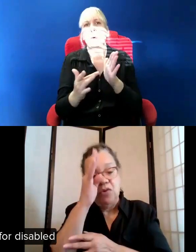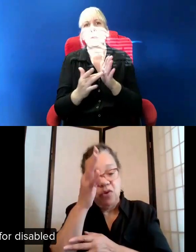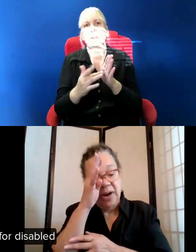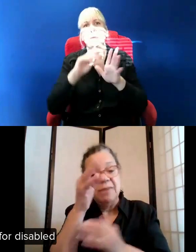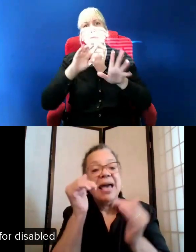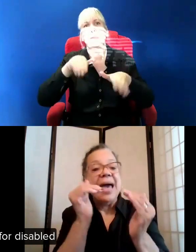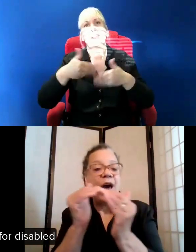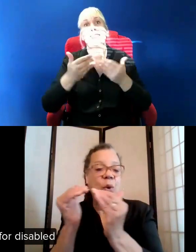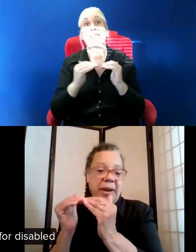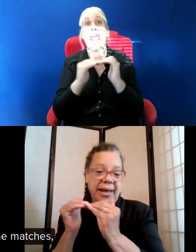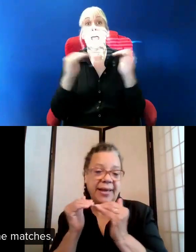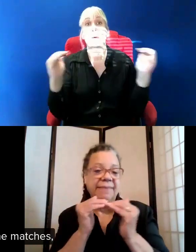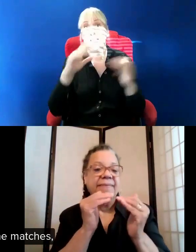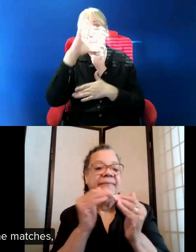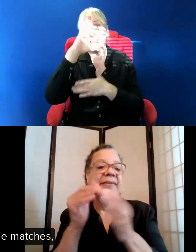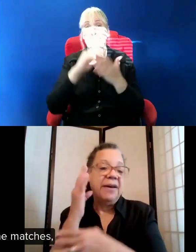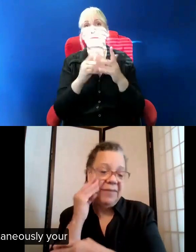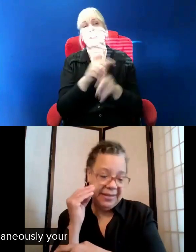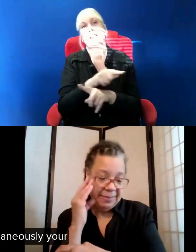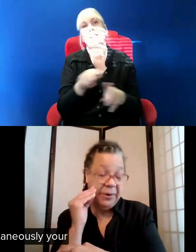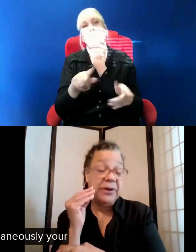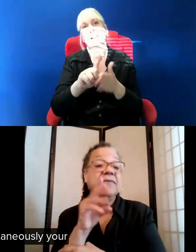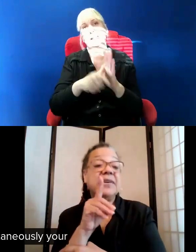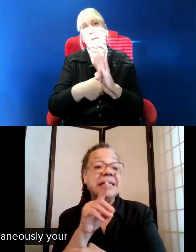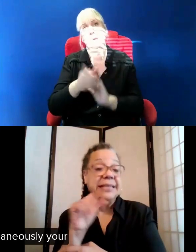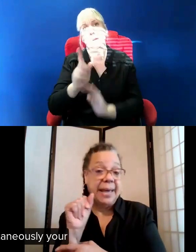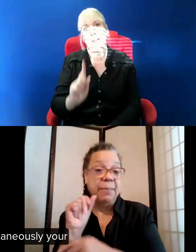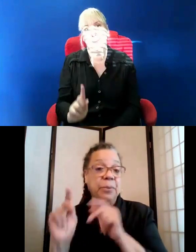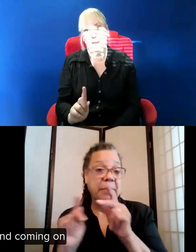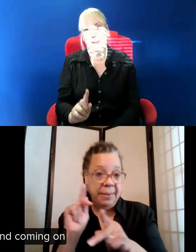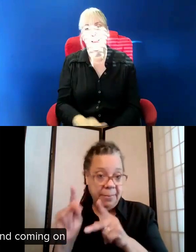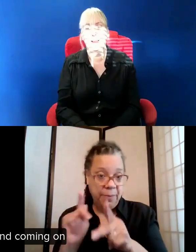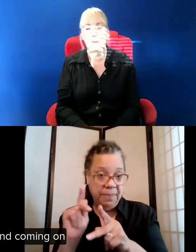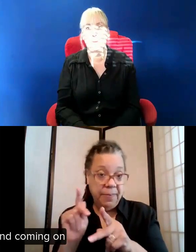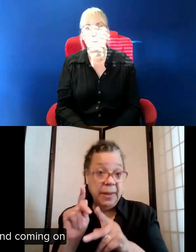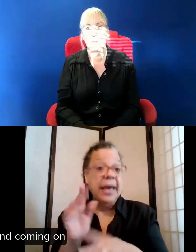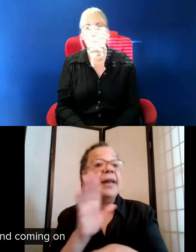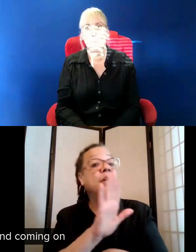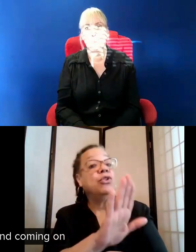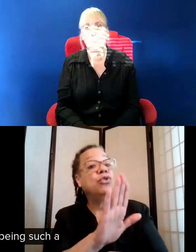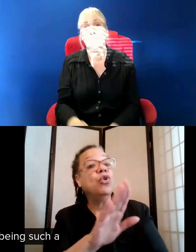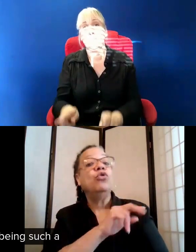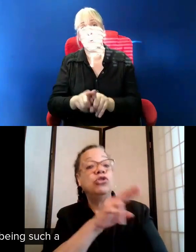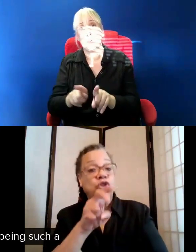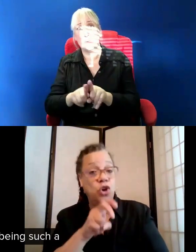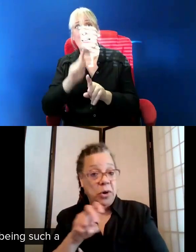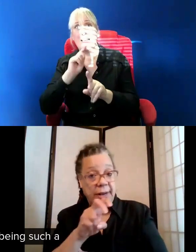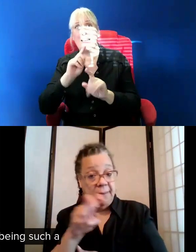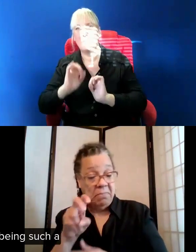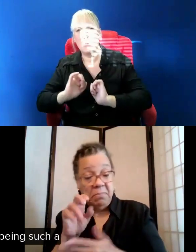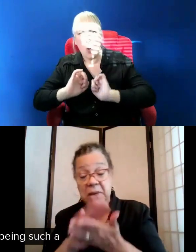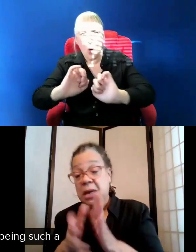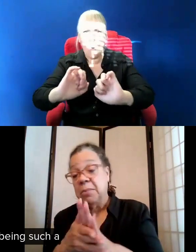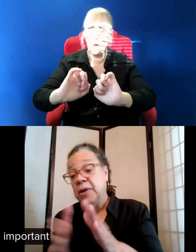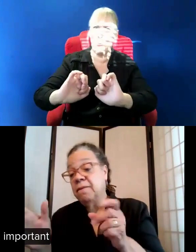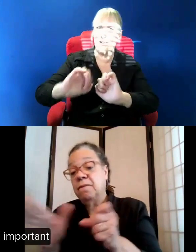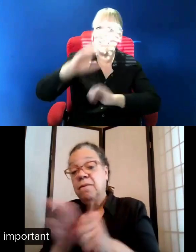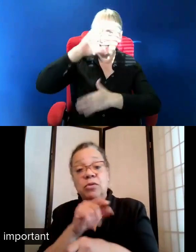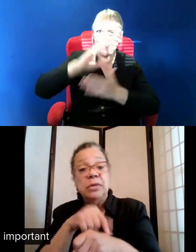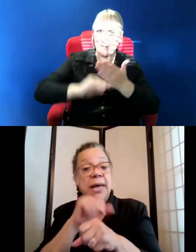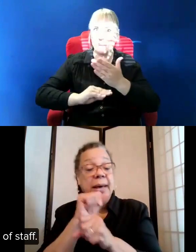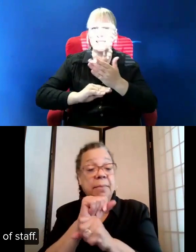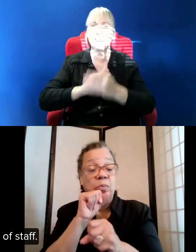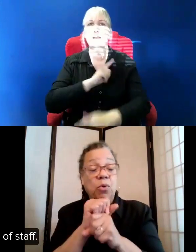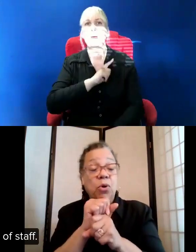experience for disabled people at the matches, but then simultaneously your own journey and coming on full time and being such a valued